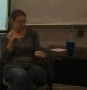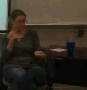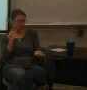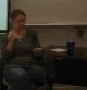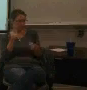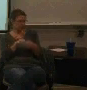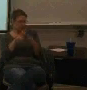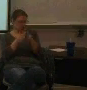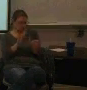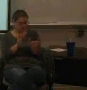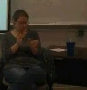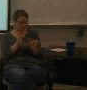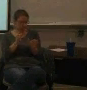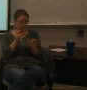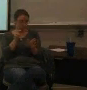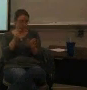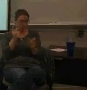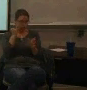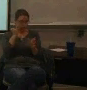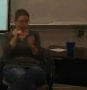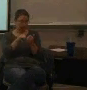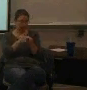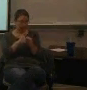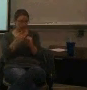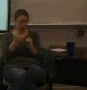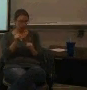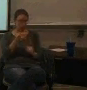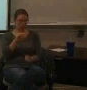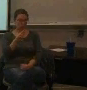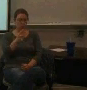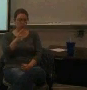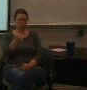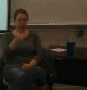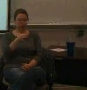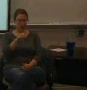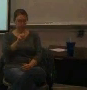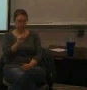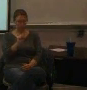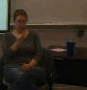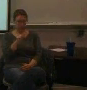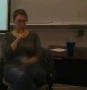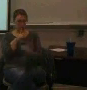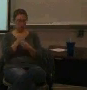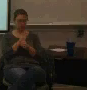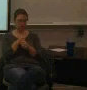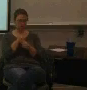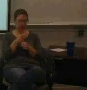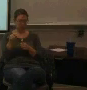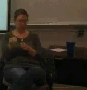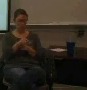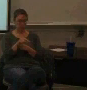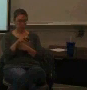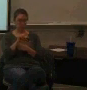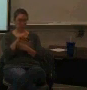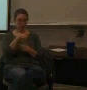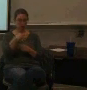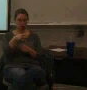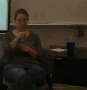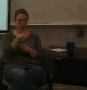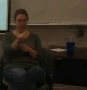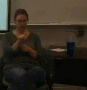In a general sense of how the organisms that created it, that make those compounds,